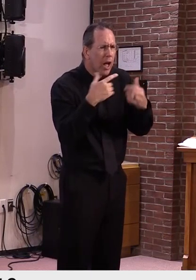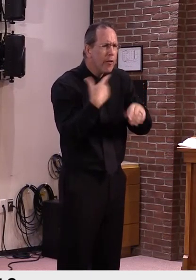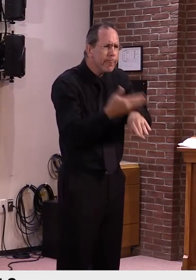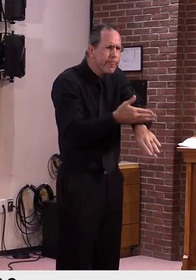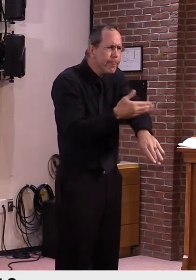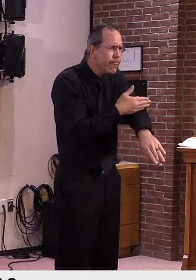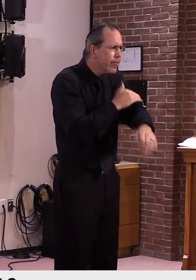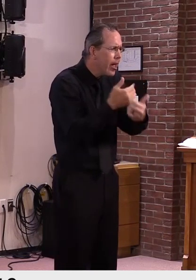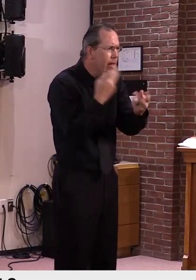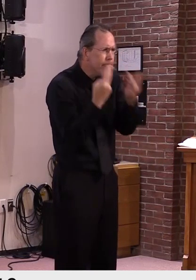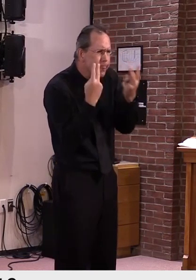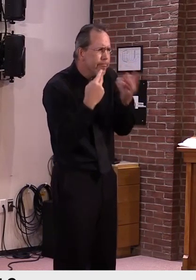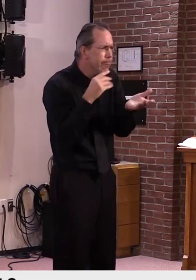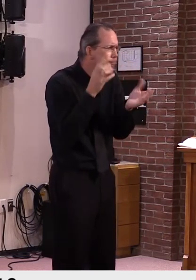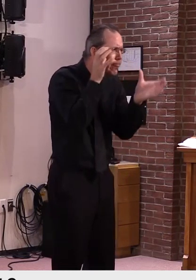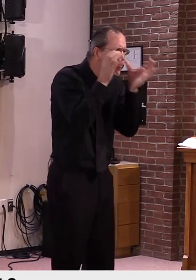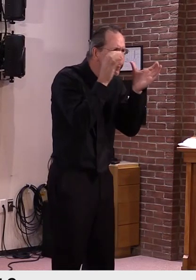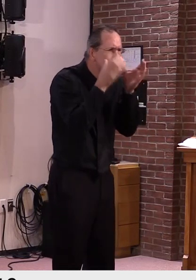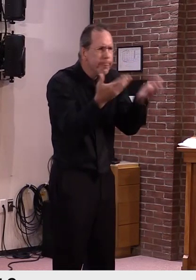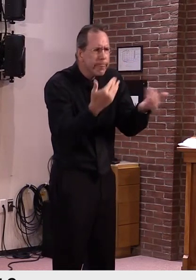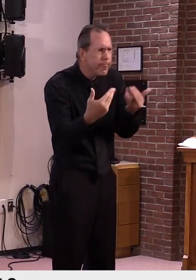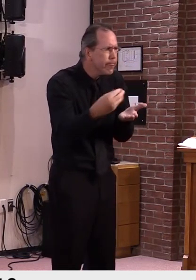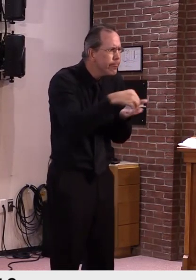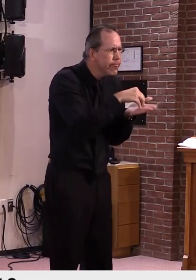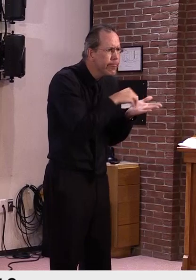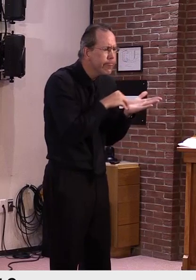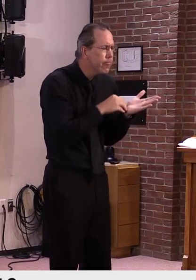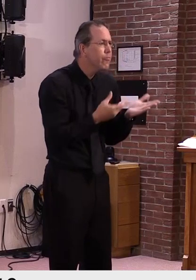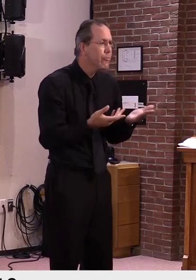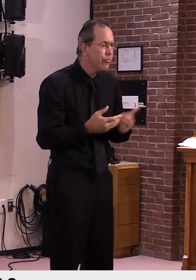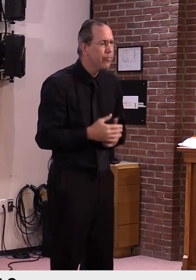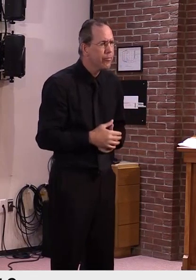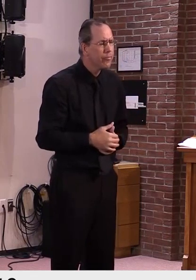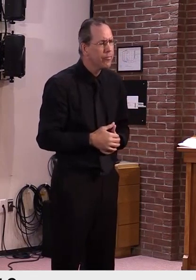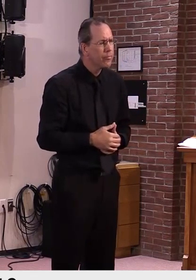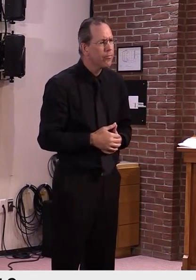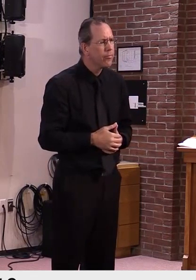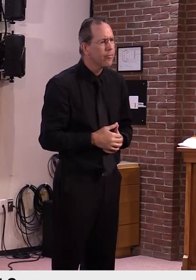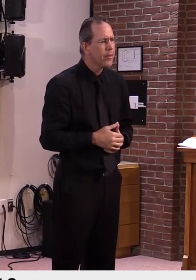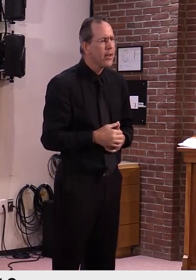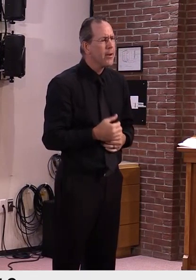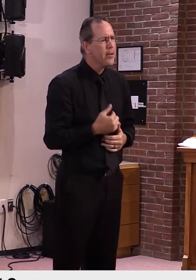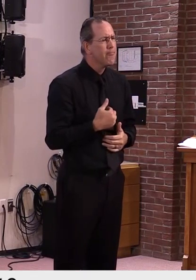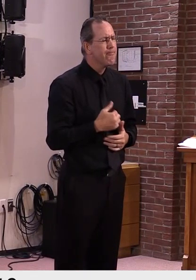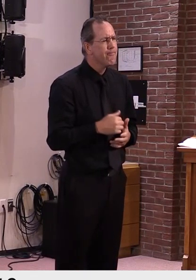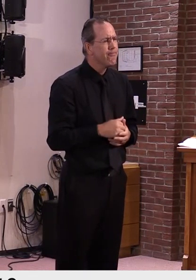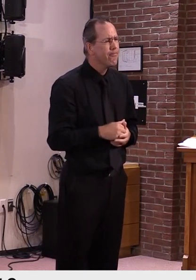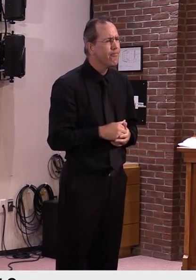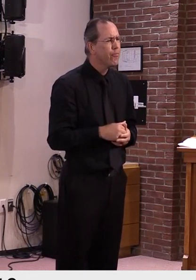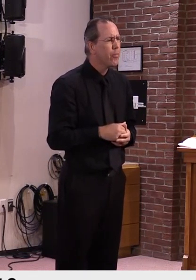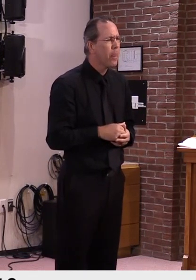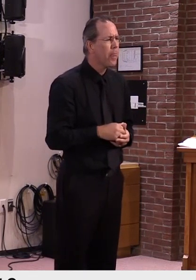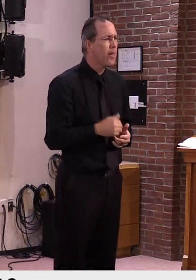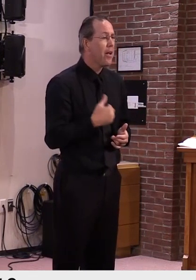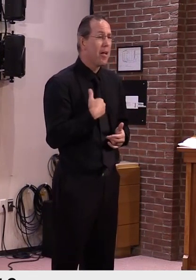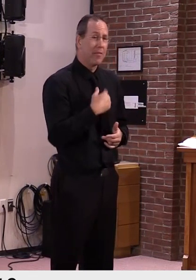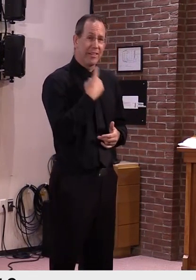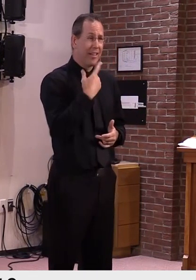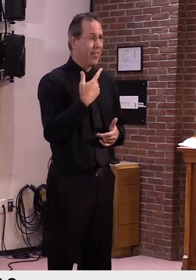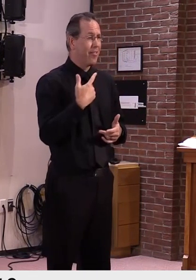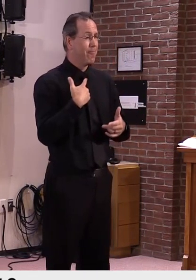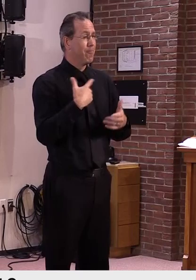I wouldn't dismiss that everything is going okay. I think we've got to admit that operationally we've got a lot of work ahead